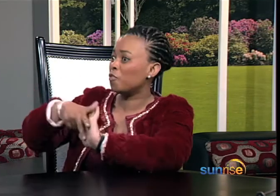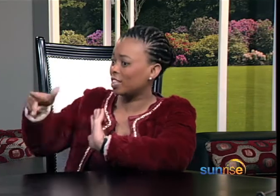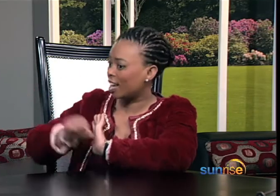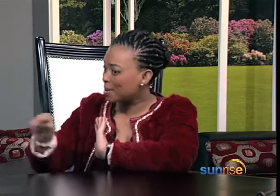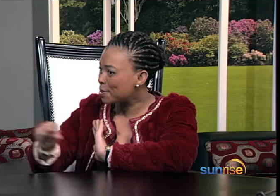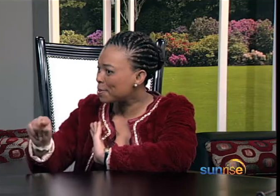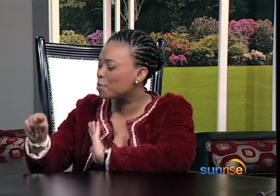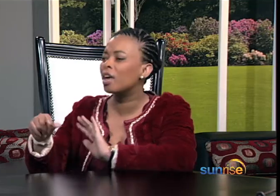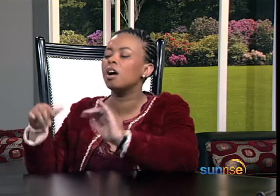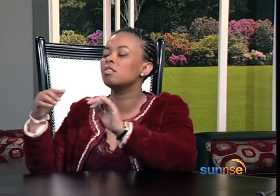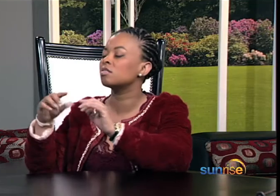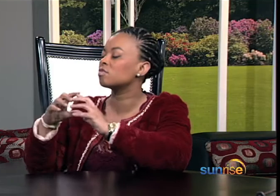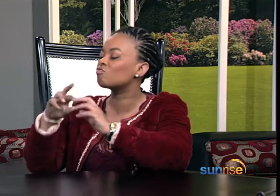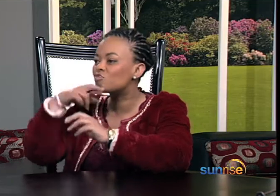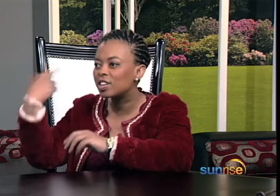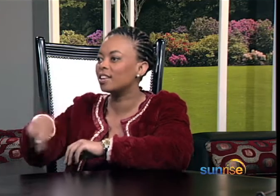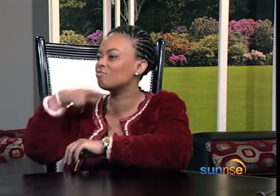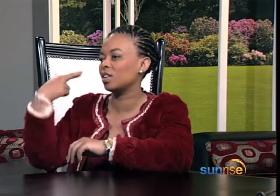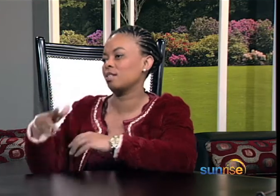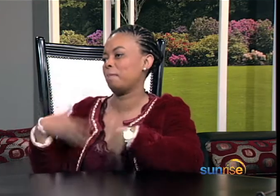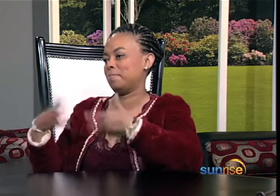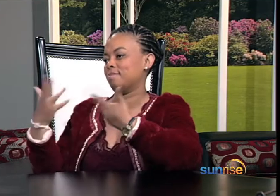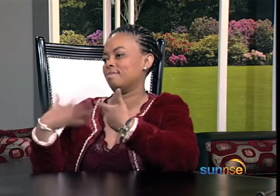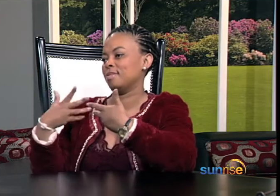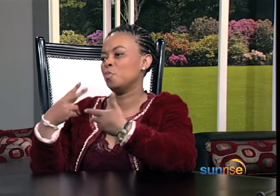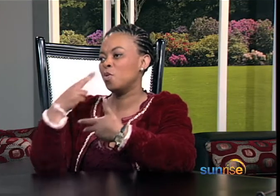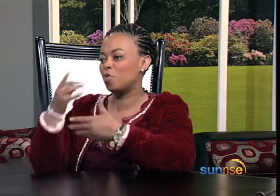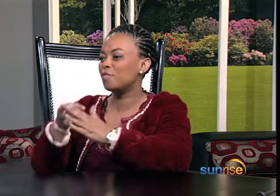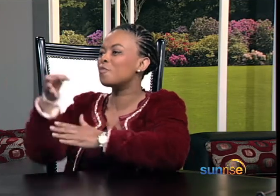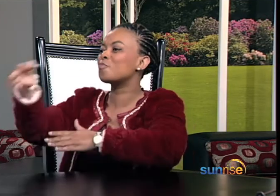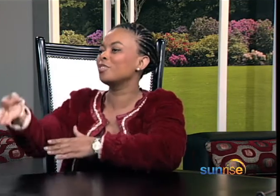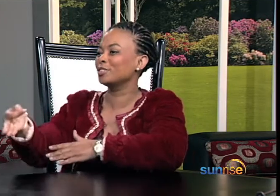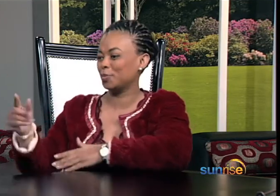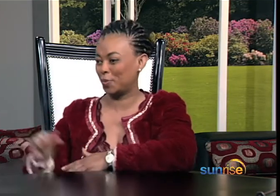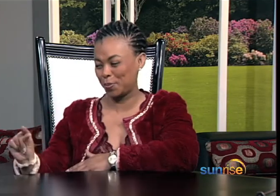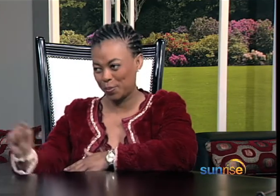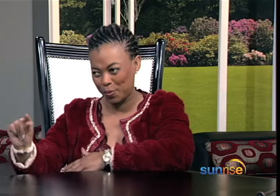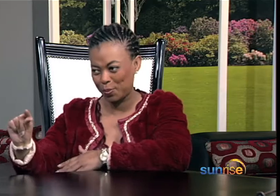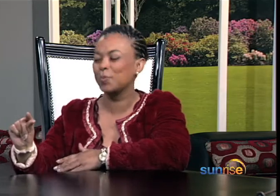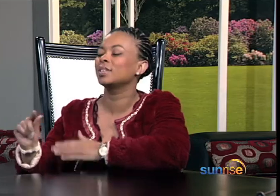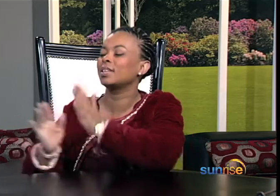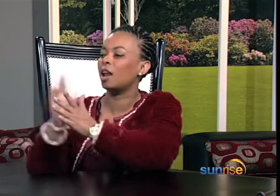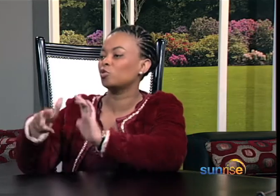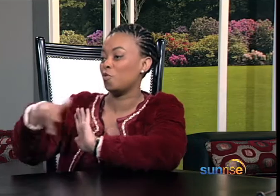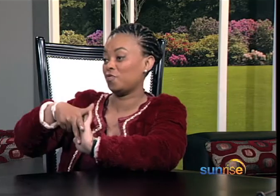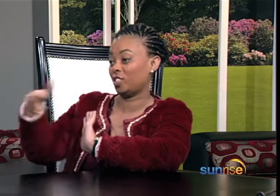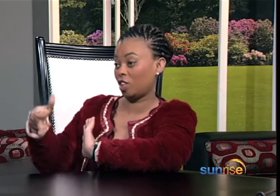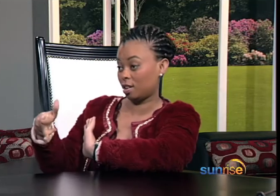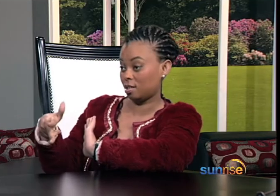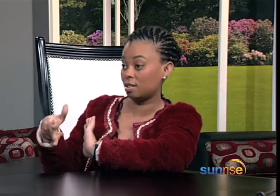language. So once South African Sign Language becomes an official language, we are going to be real happy, which is we're hoping that very soon